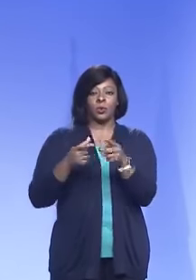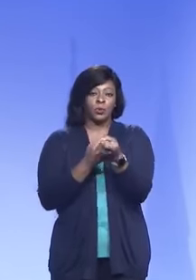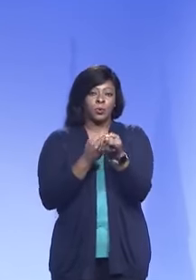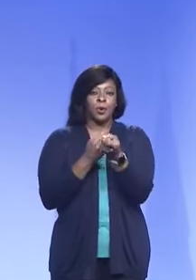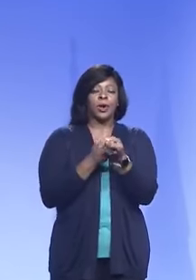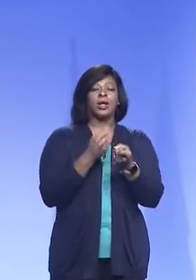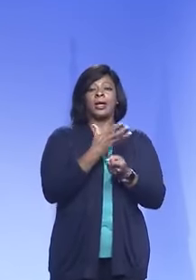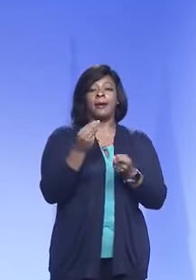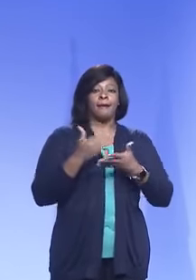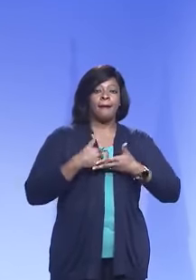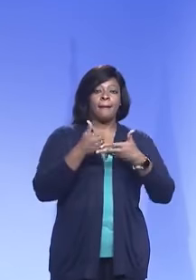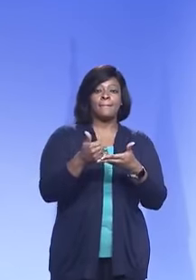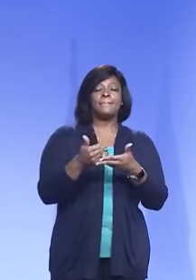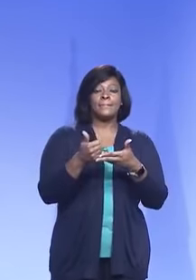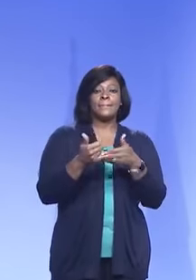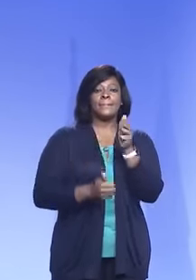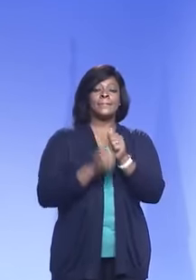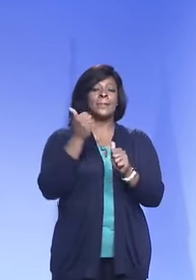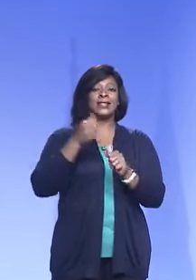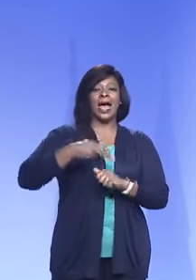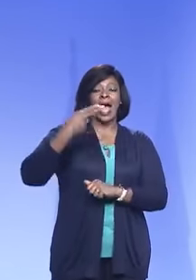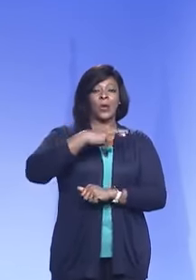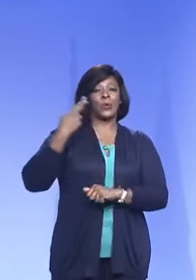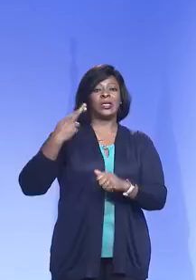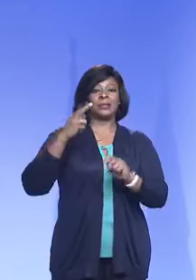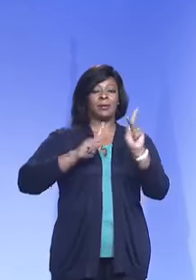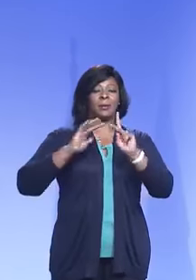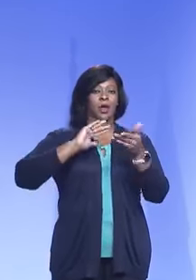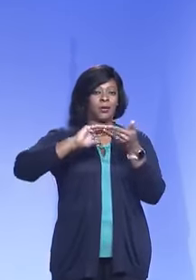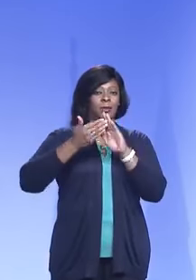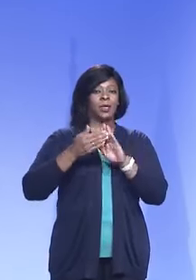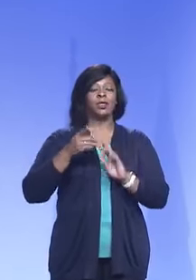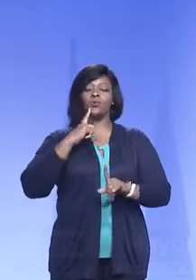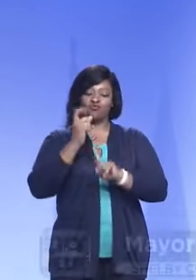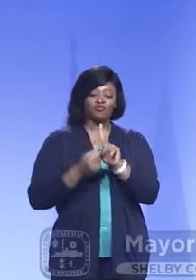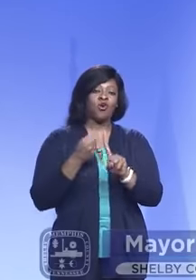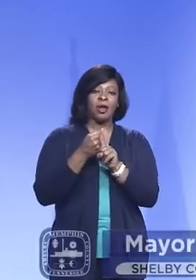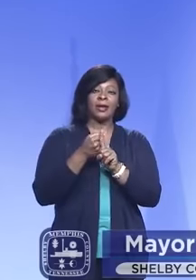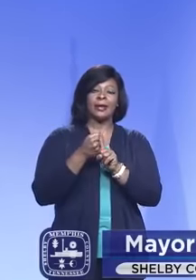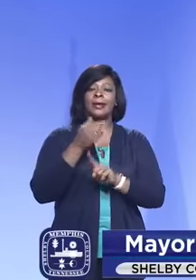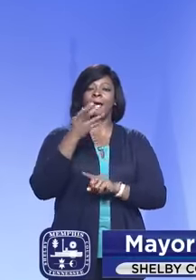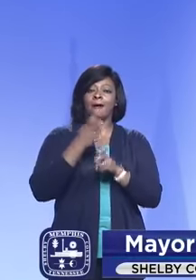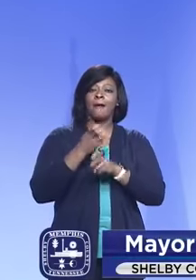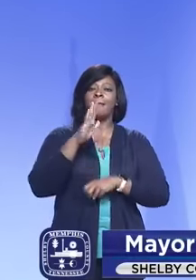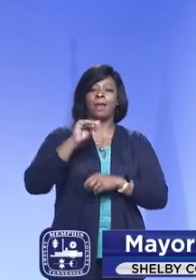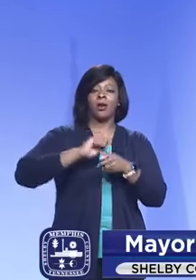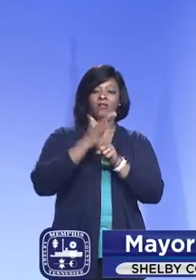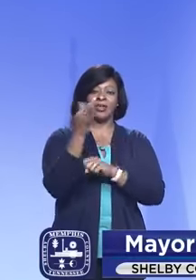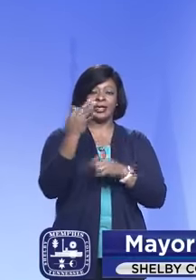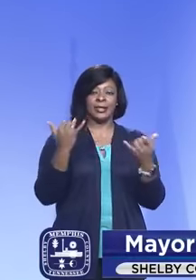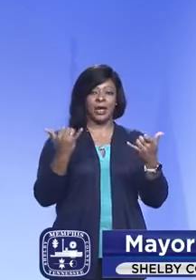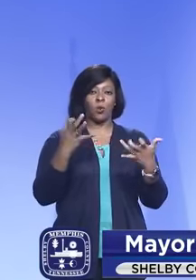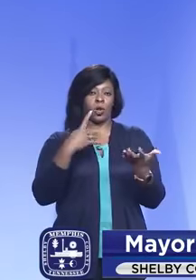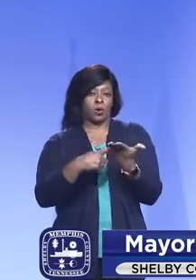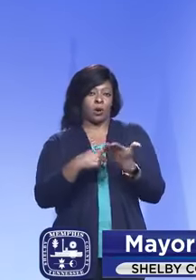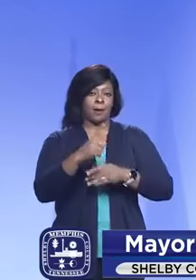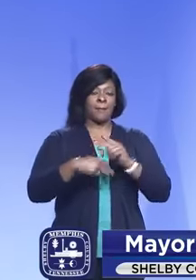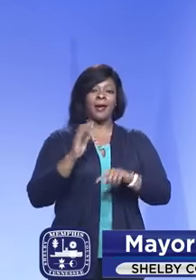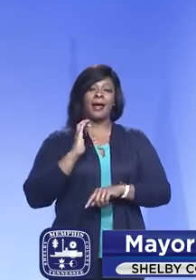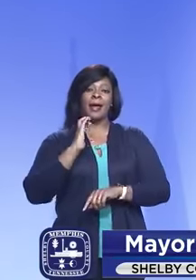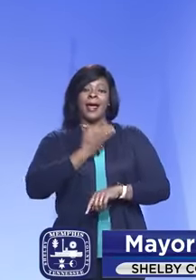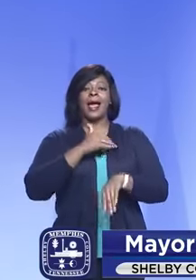and help the most vulnerable groups in our community, those that are the hardest hit by COVID-19. And today we want to talk about